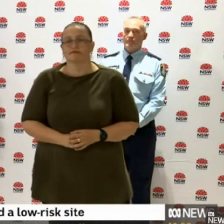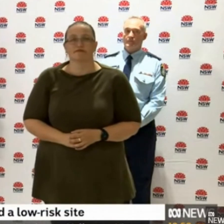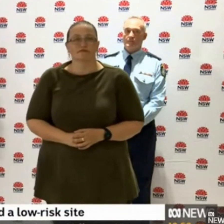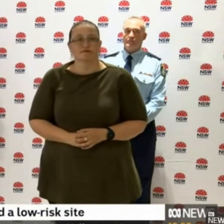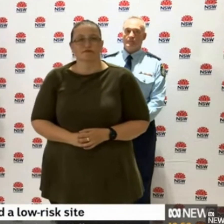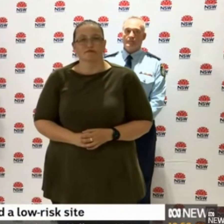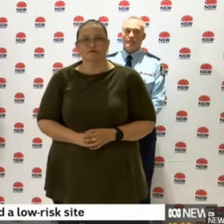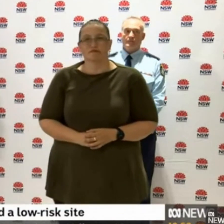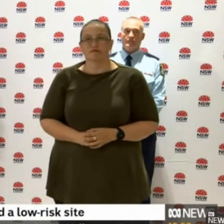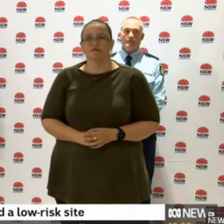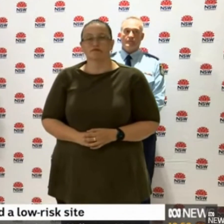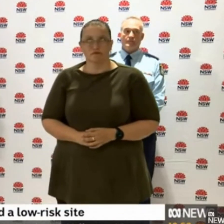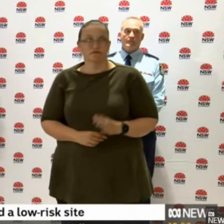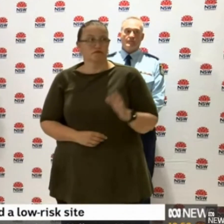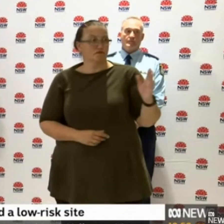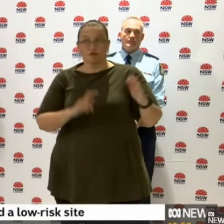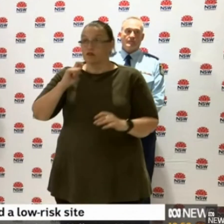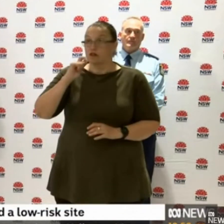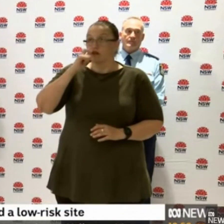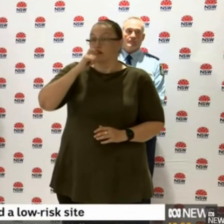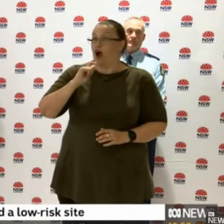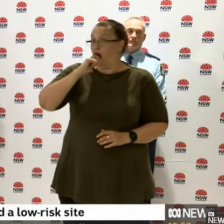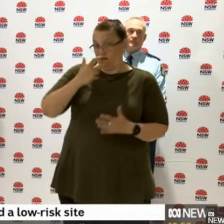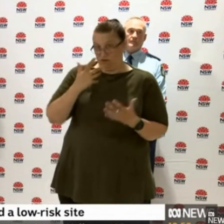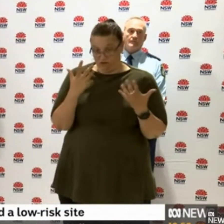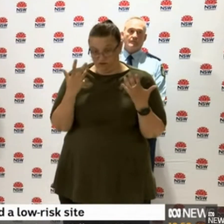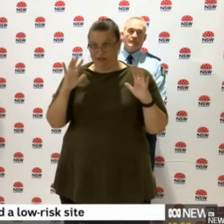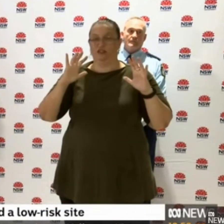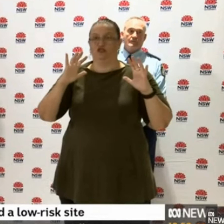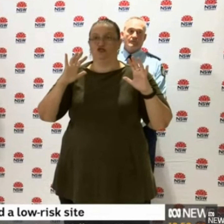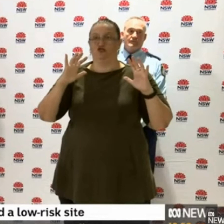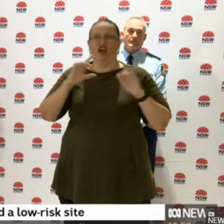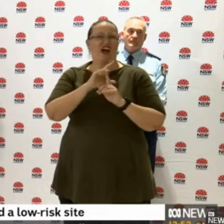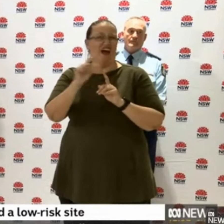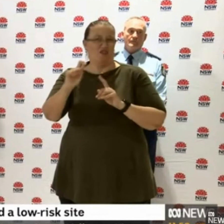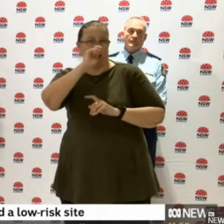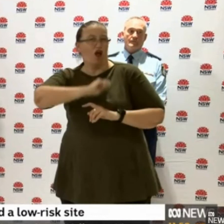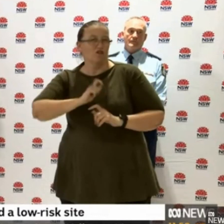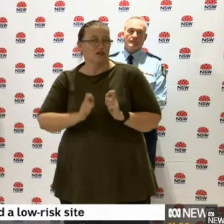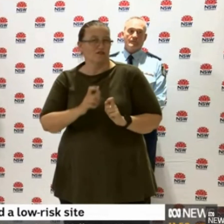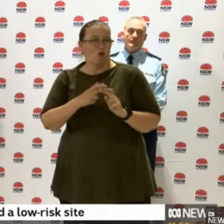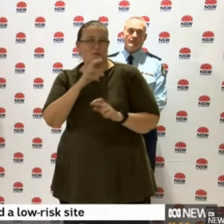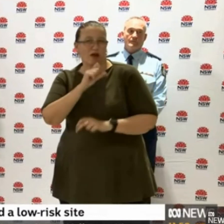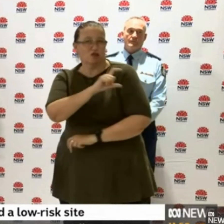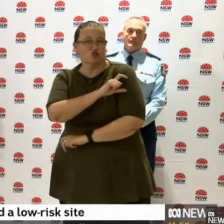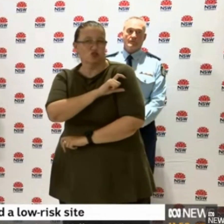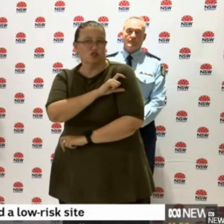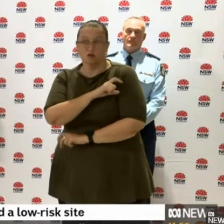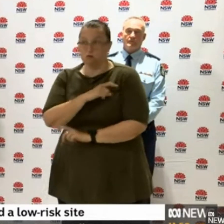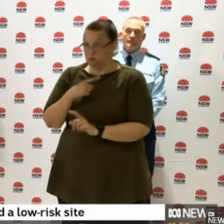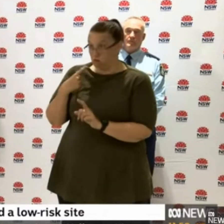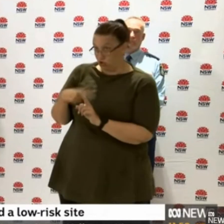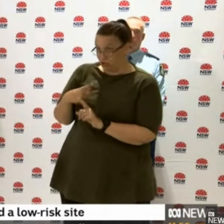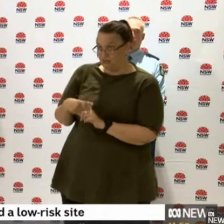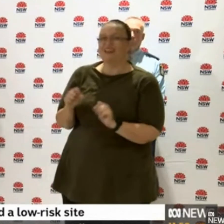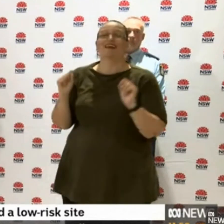swab. And the nose and throat swab, that nose and throat swab was done after the salivary test? That's correct.